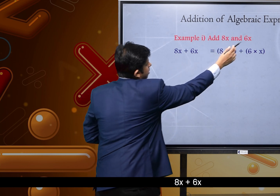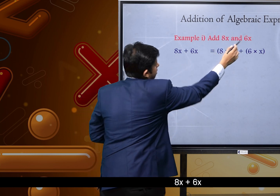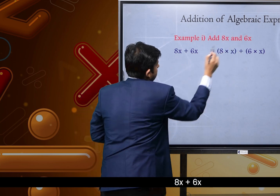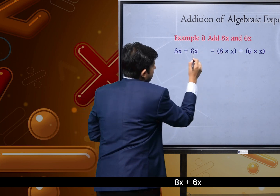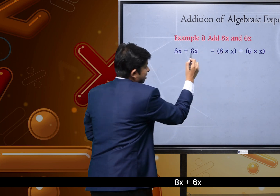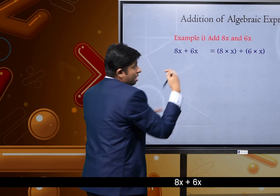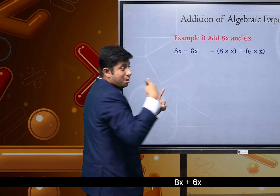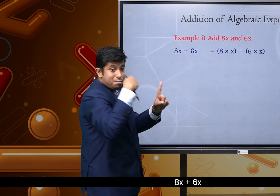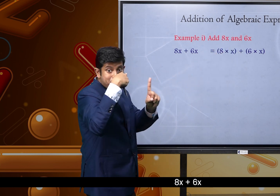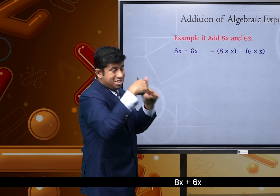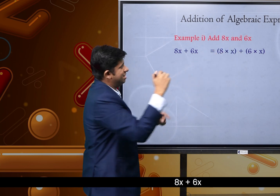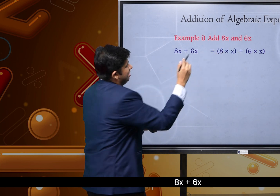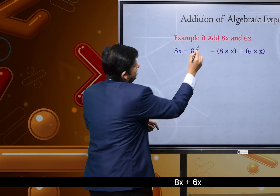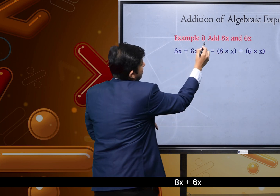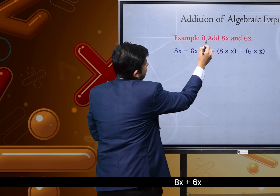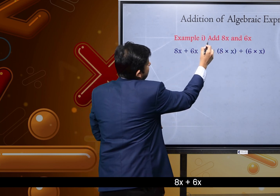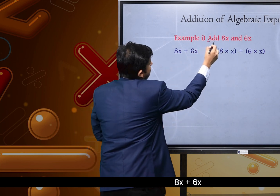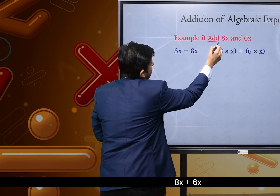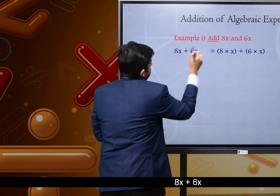(8x plus 6x)